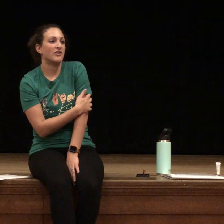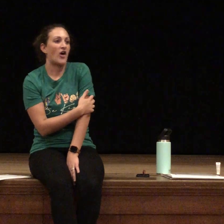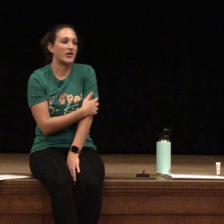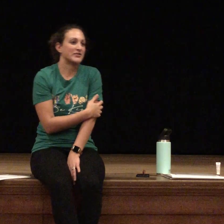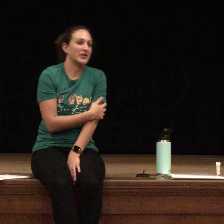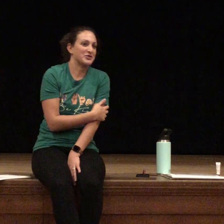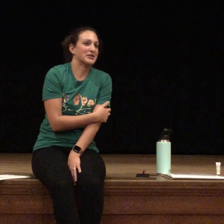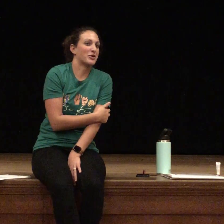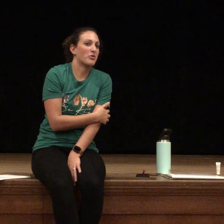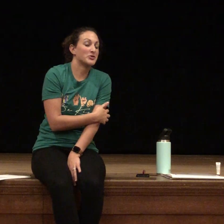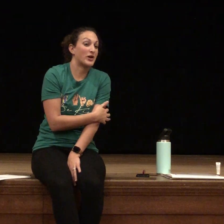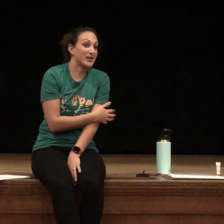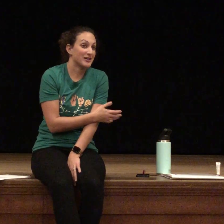How are you guys feeling? Do you guys want to go up to 20?